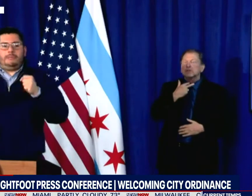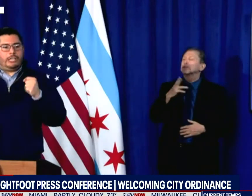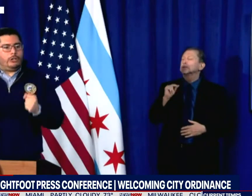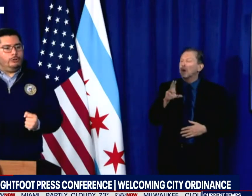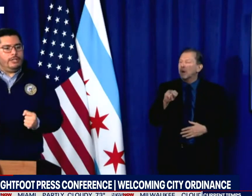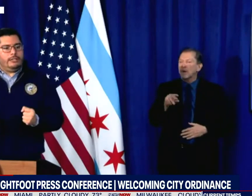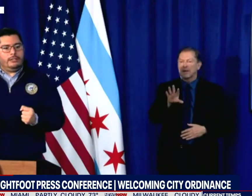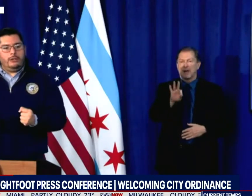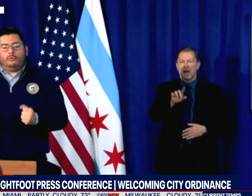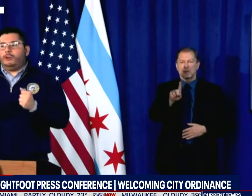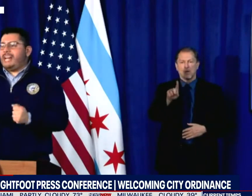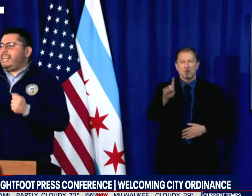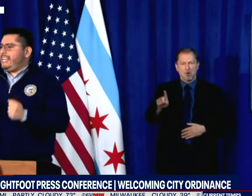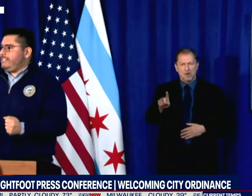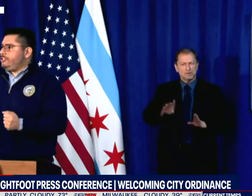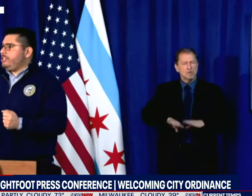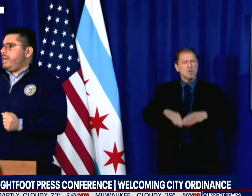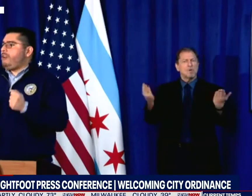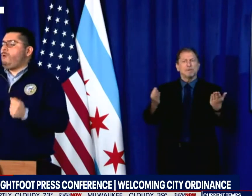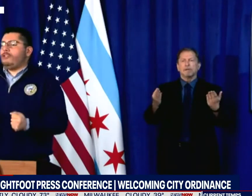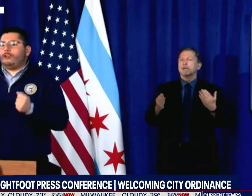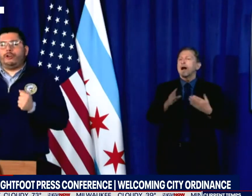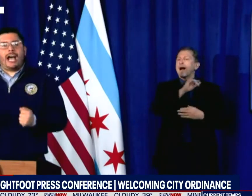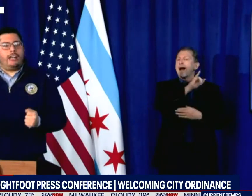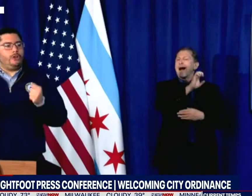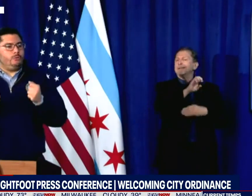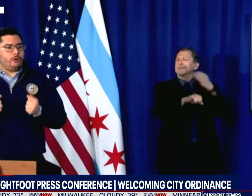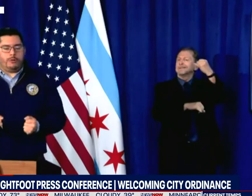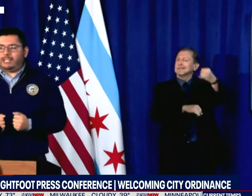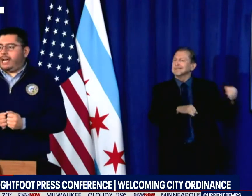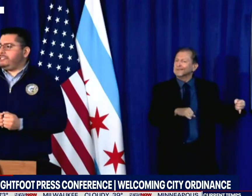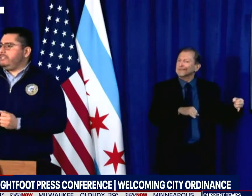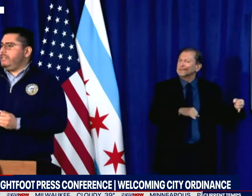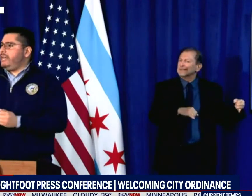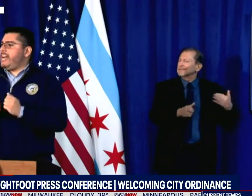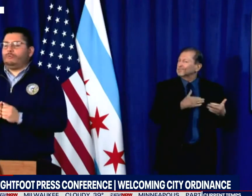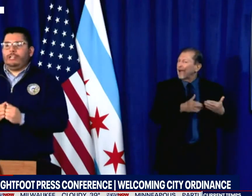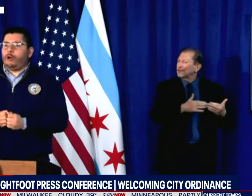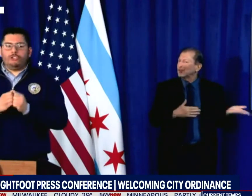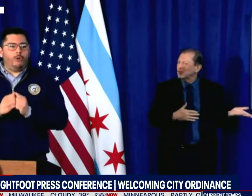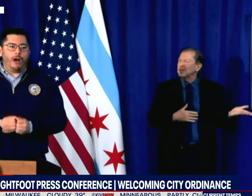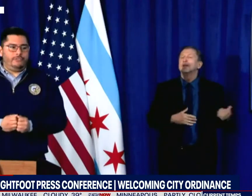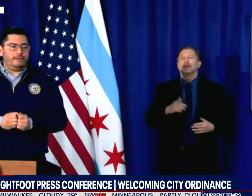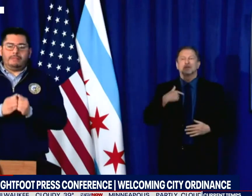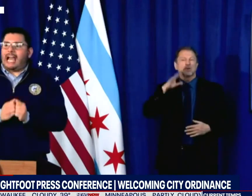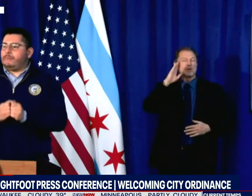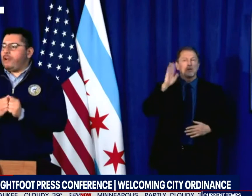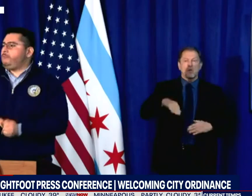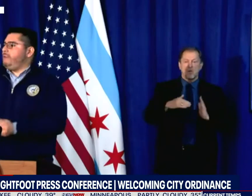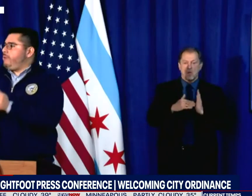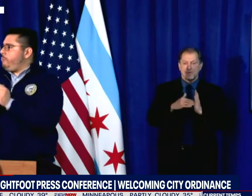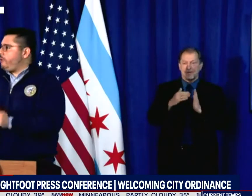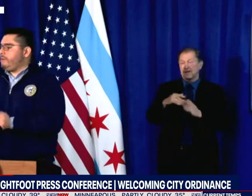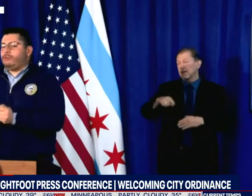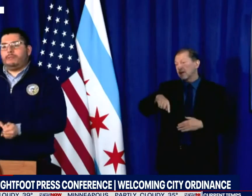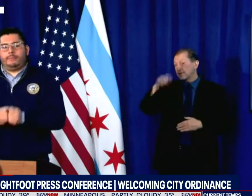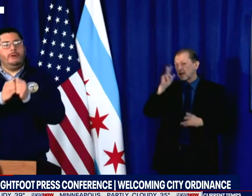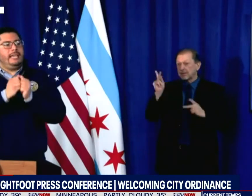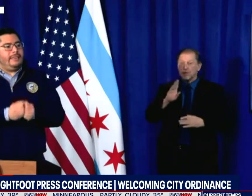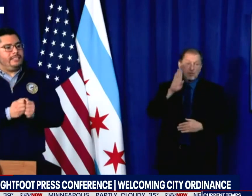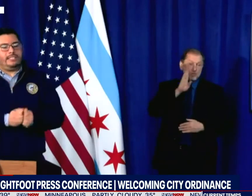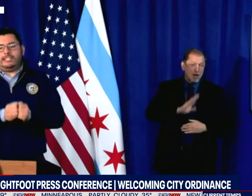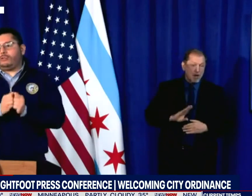your ability to be included would not hinge on whether or not you were criminalized. And as we know, too often, black and brown people and